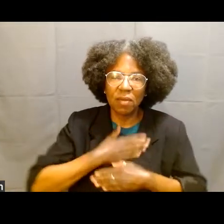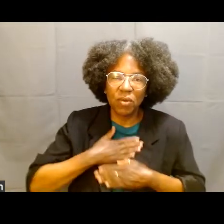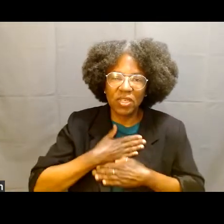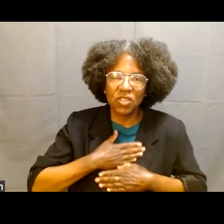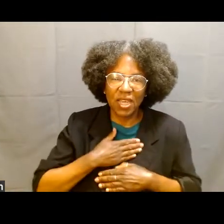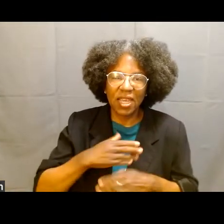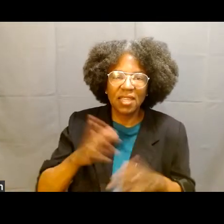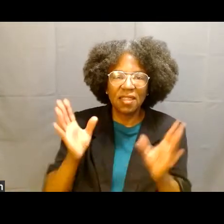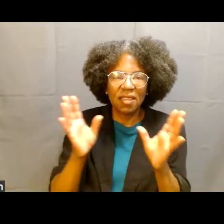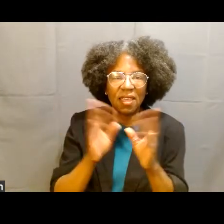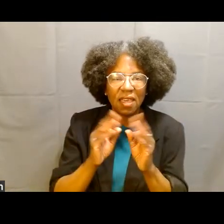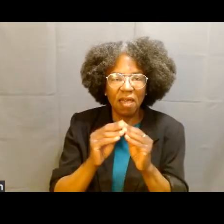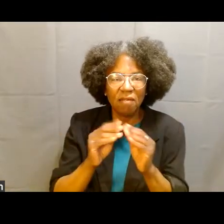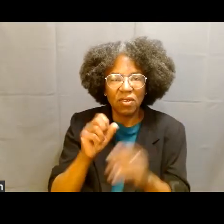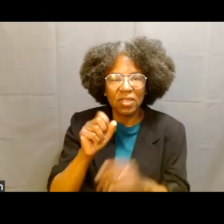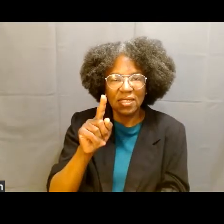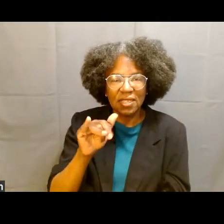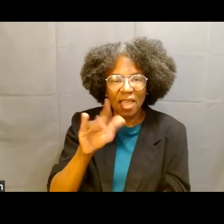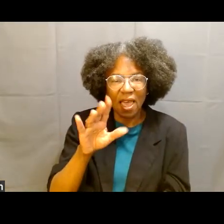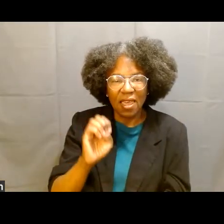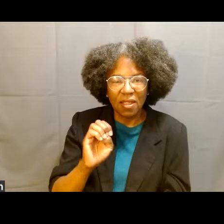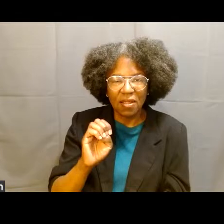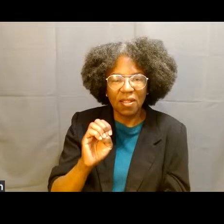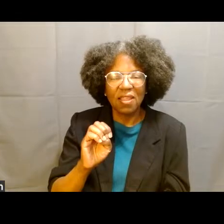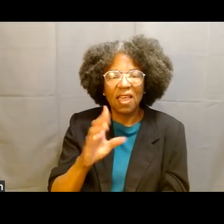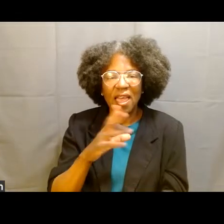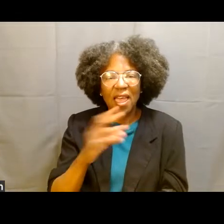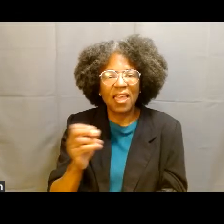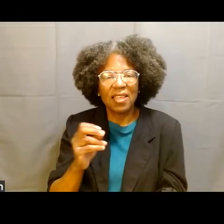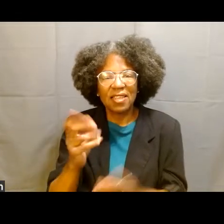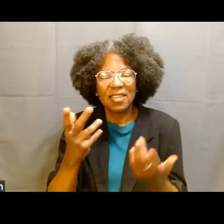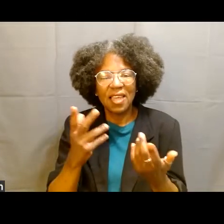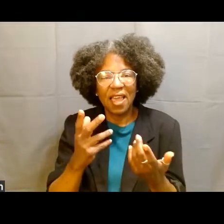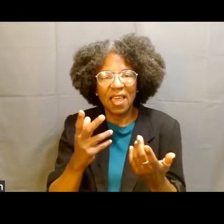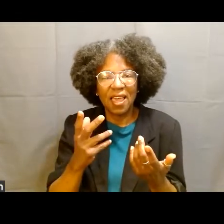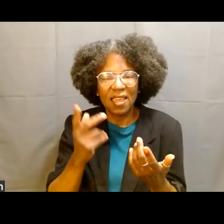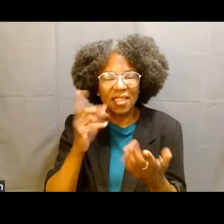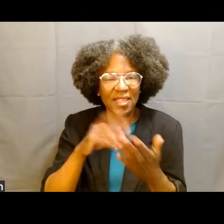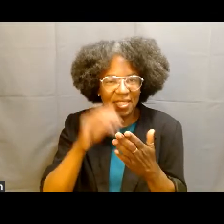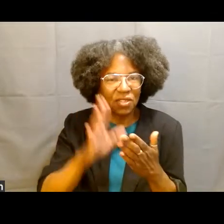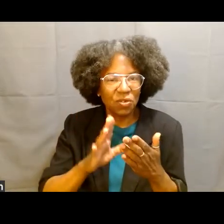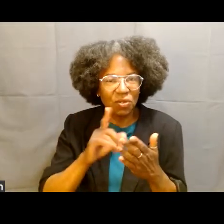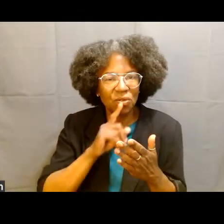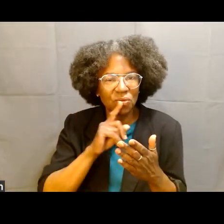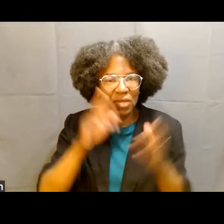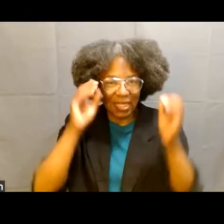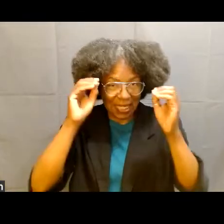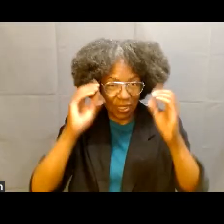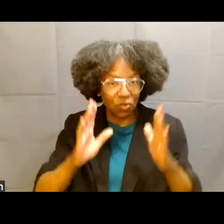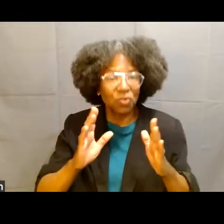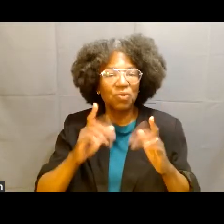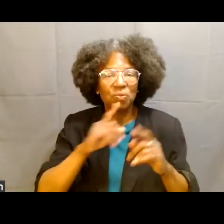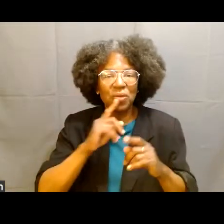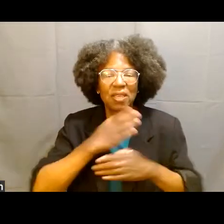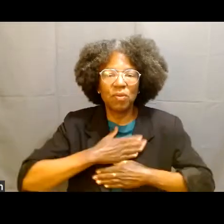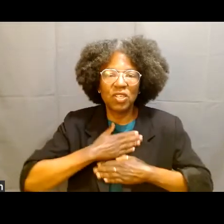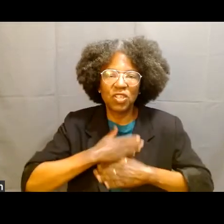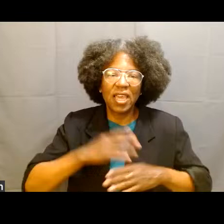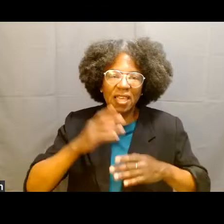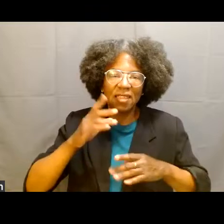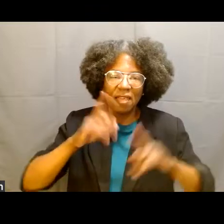style format. I think the teachers really appreciate having that variety and choice and